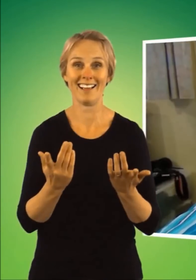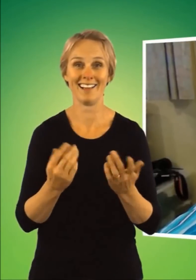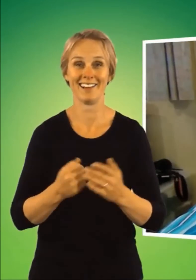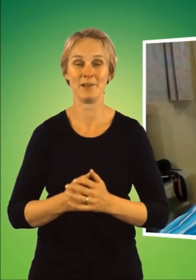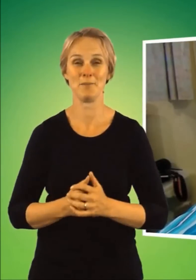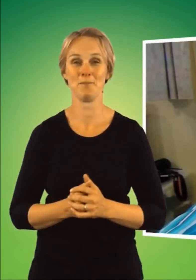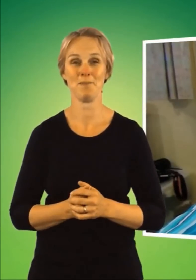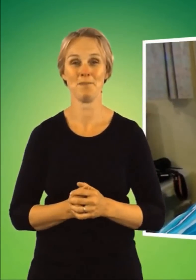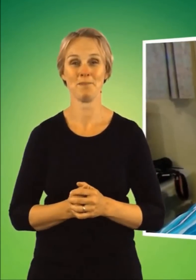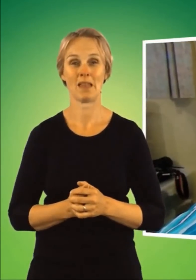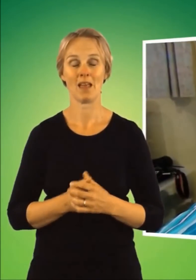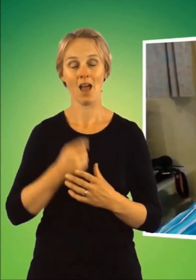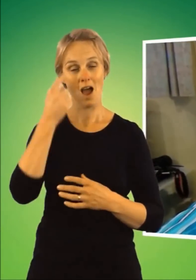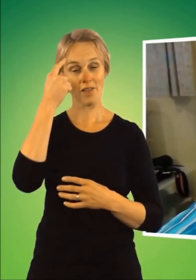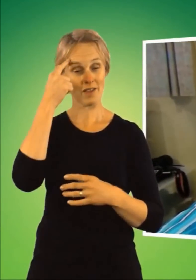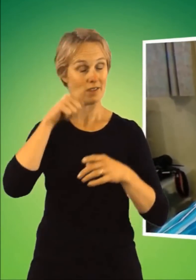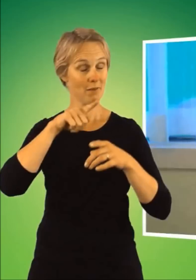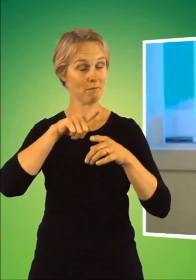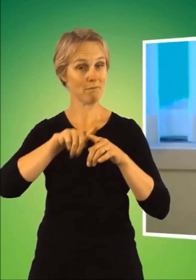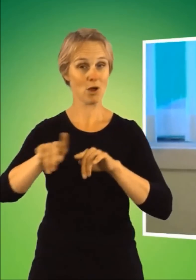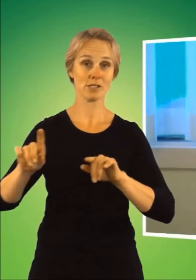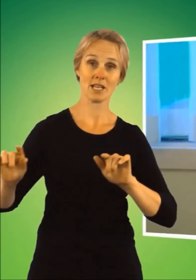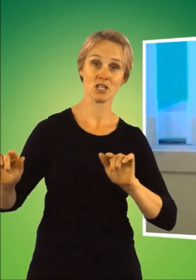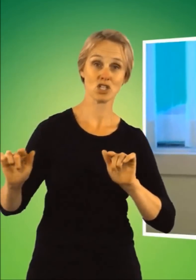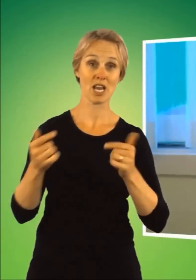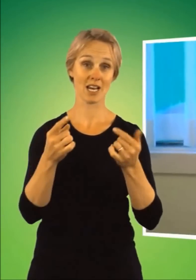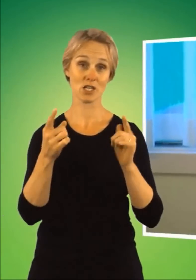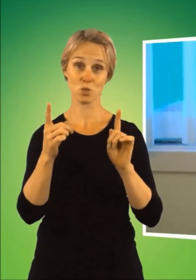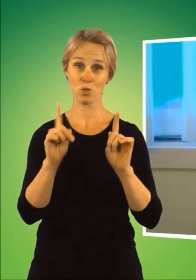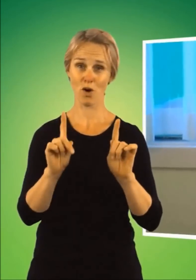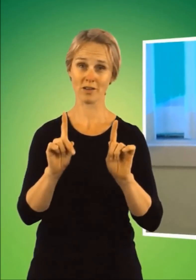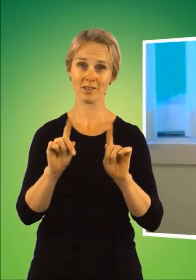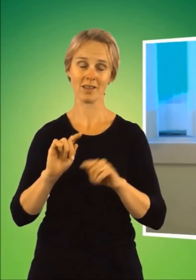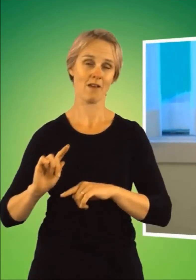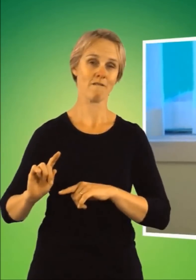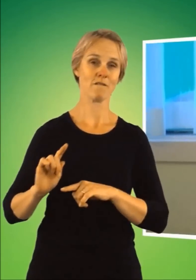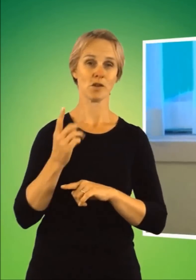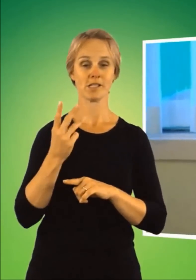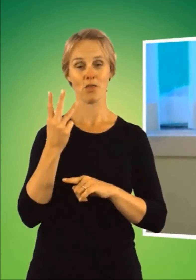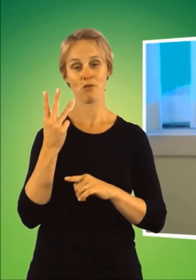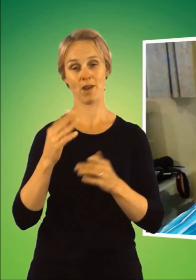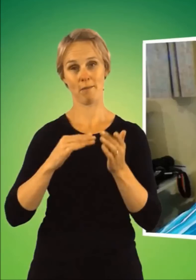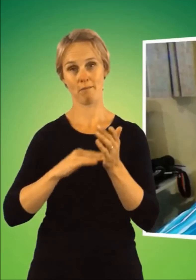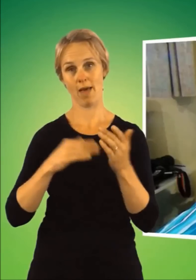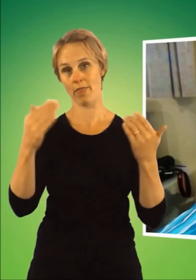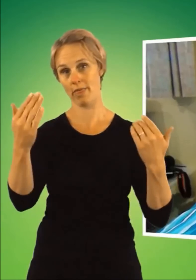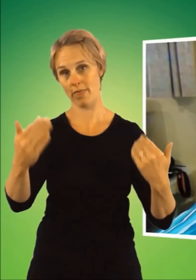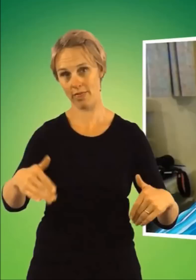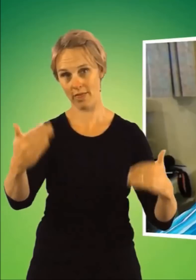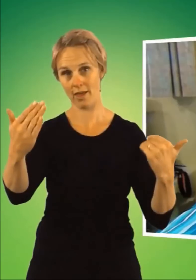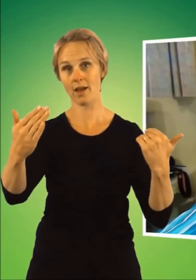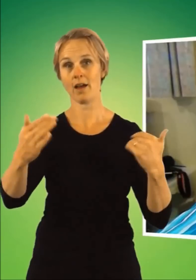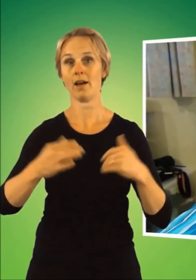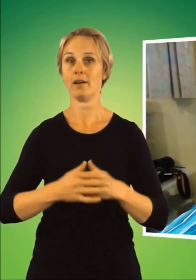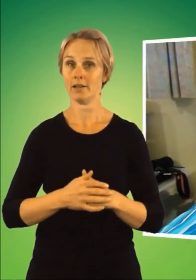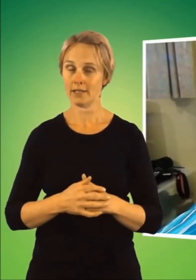to do anything else. And I think the most challenging thing would be after the first 3